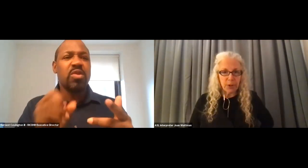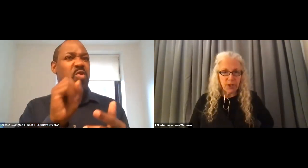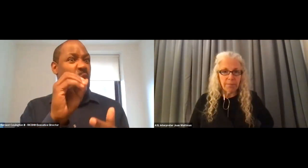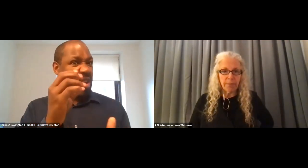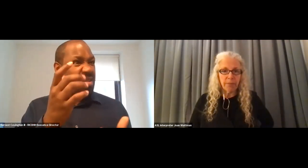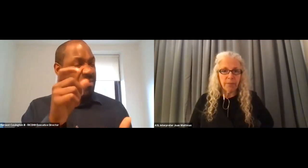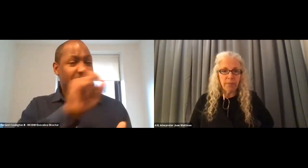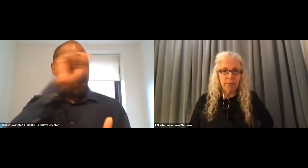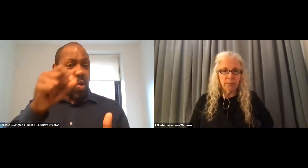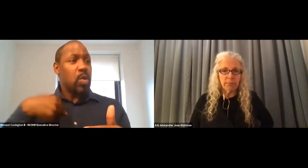person.